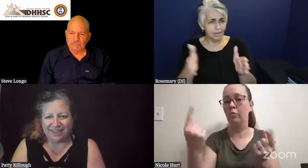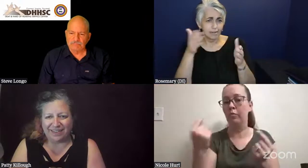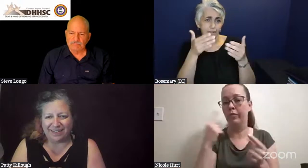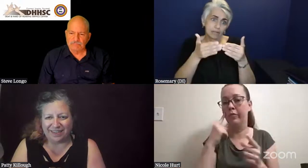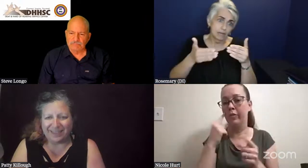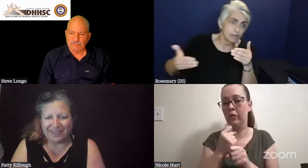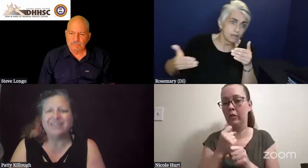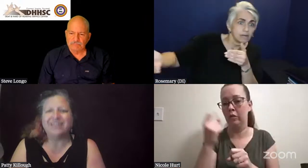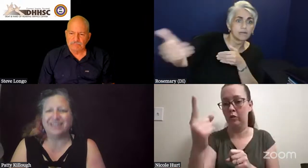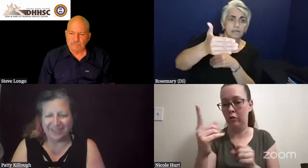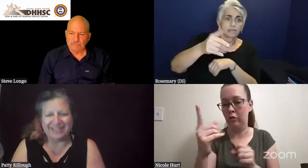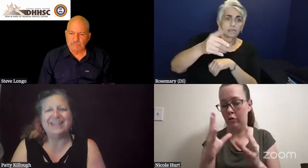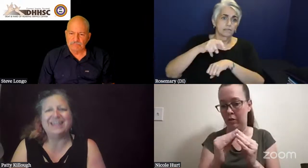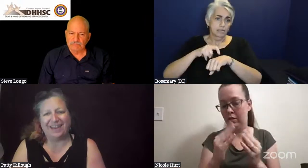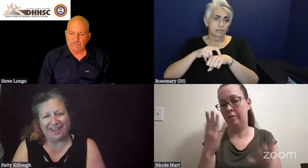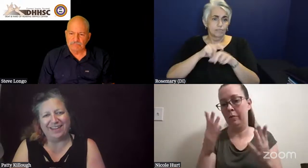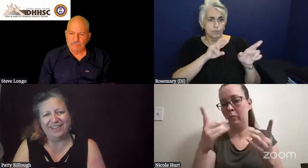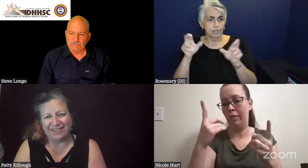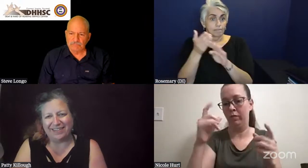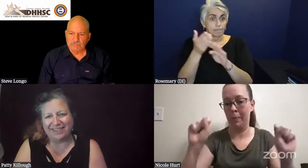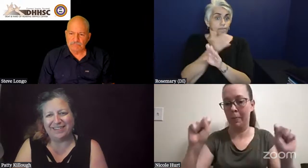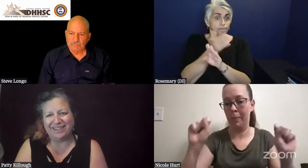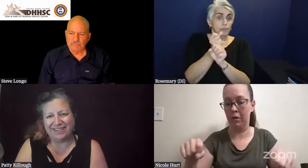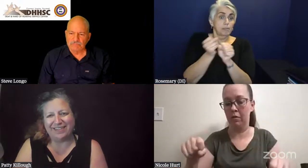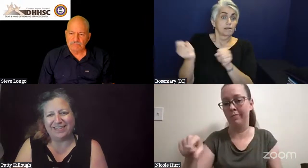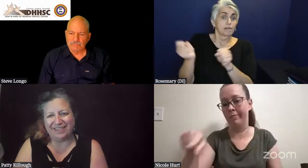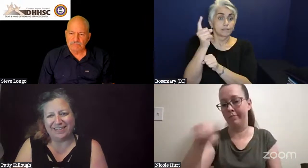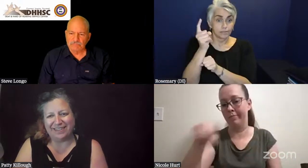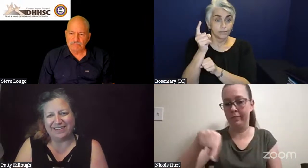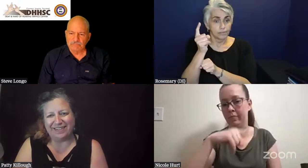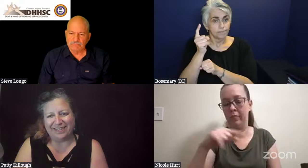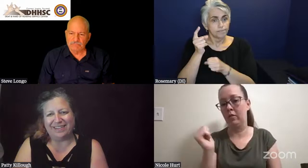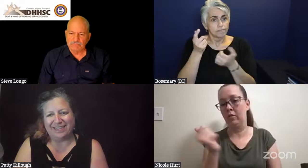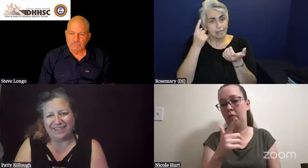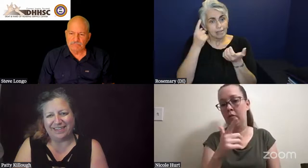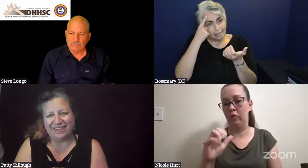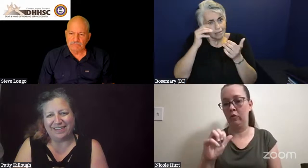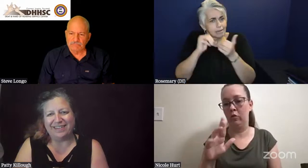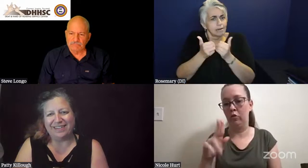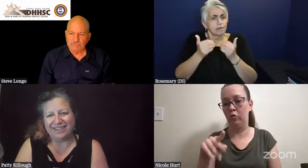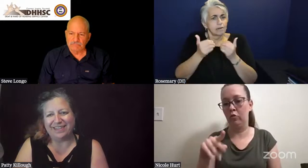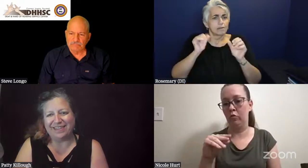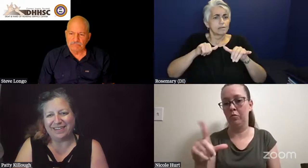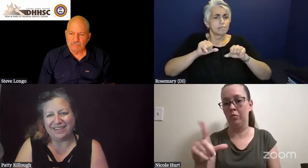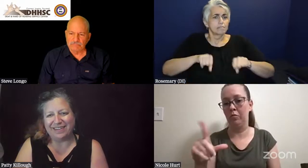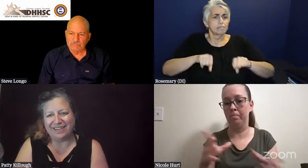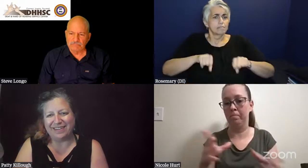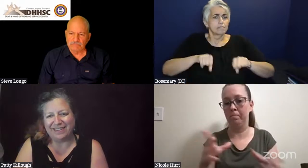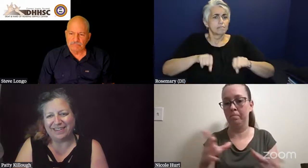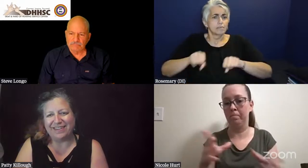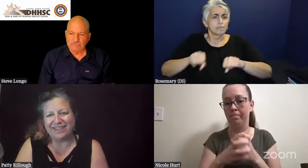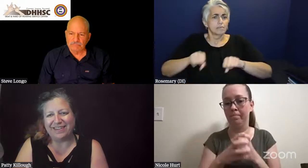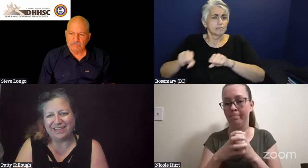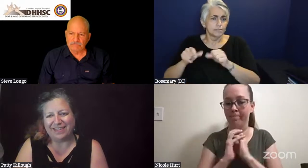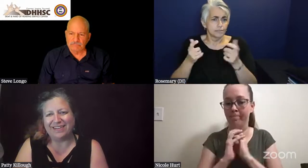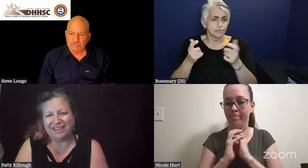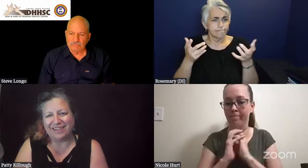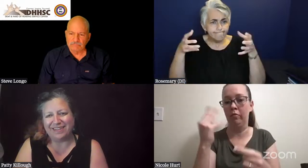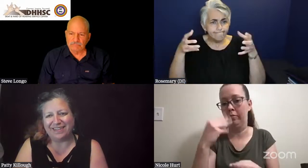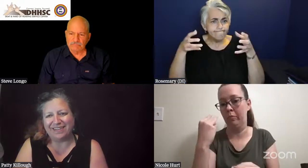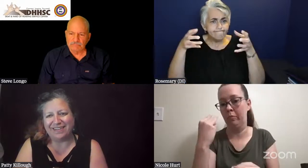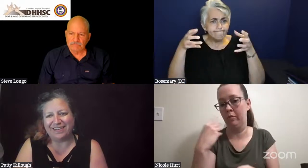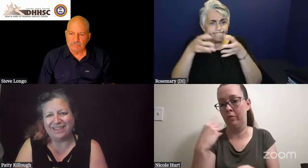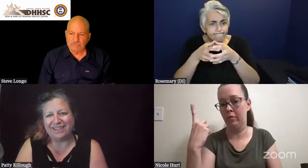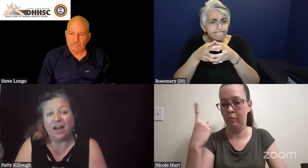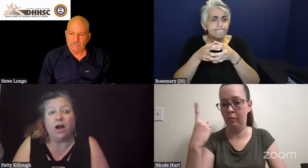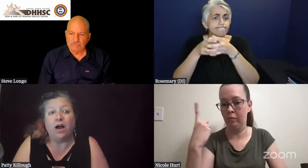I think that's a wonderful idea. Let's plan ahead of time and be ready before next year. Let's think about